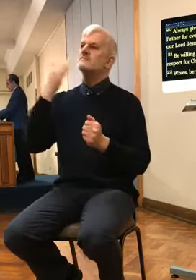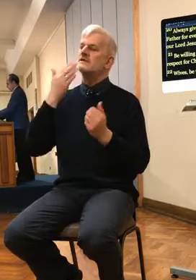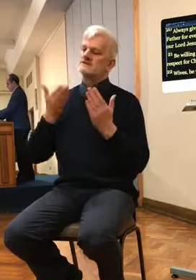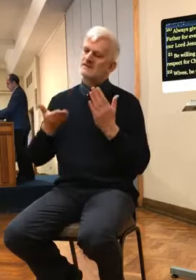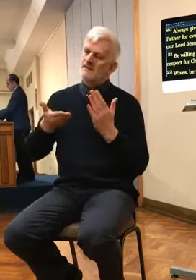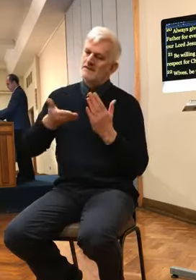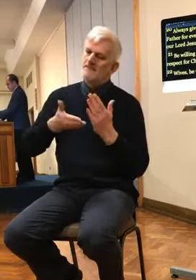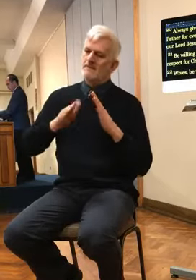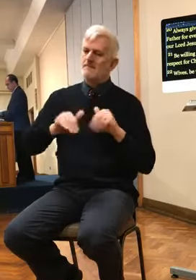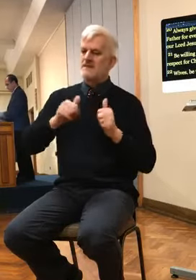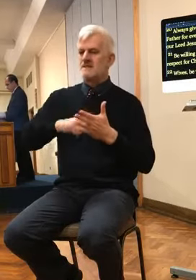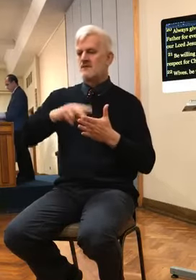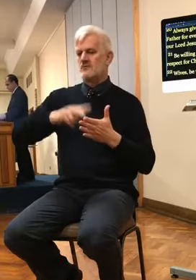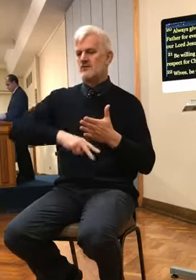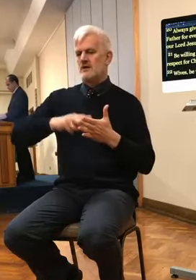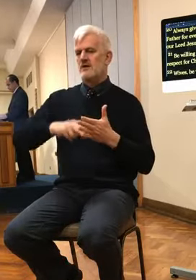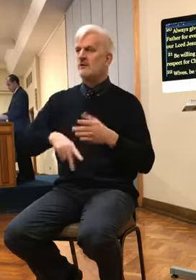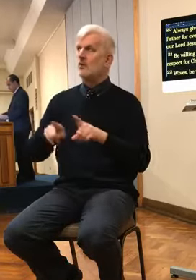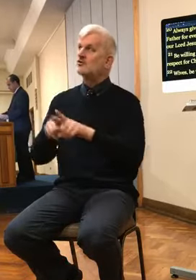sir.